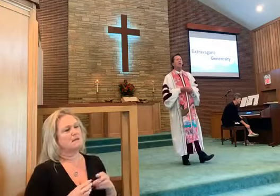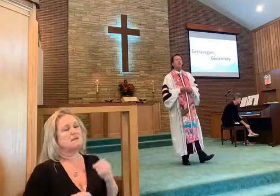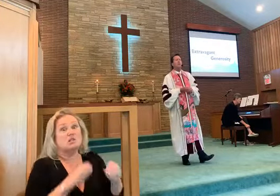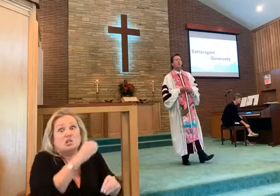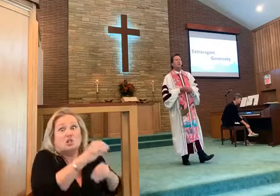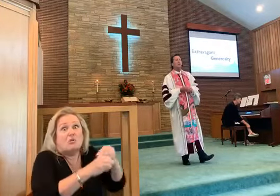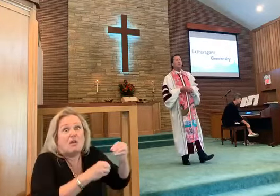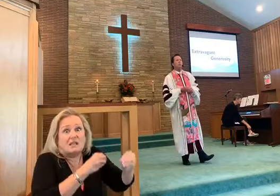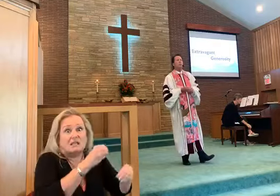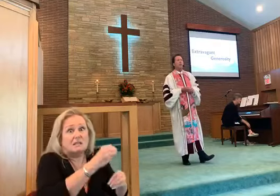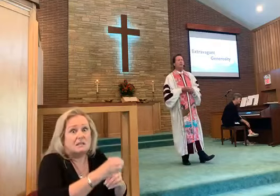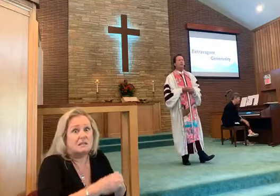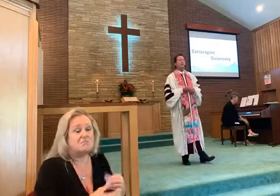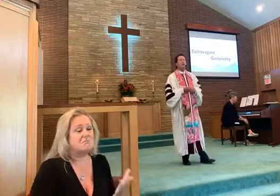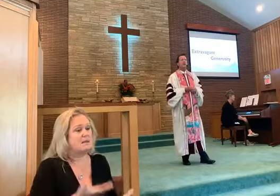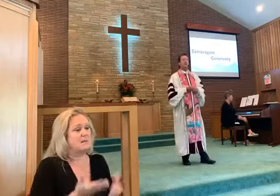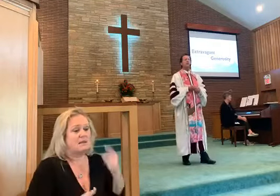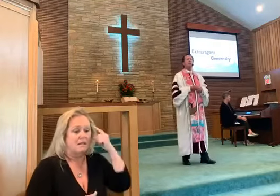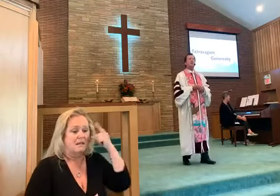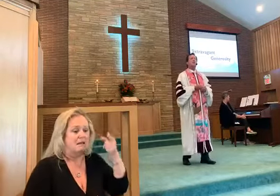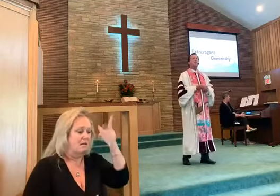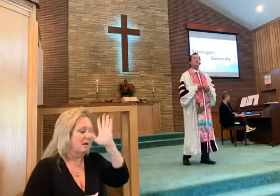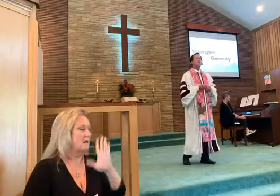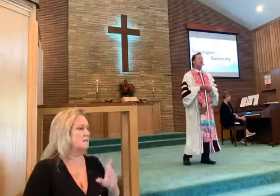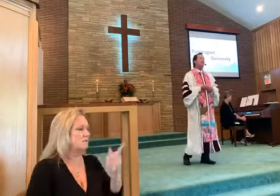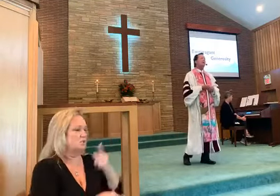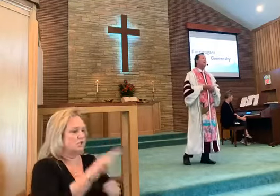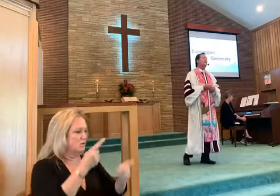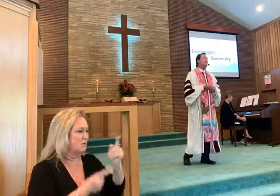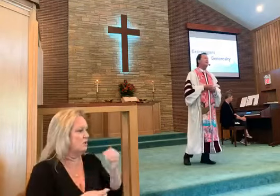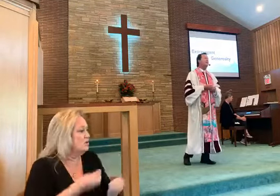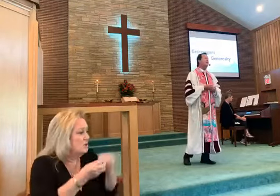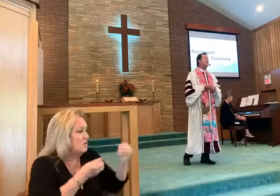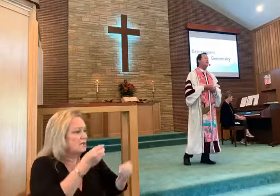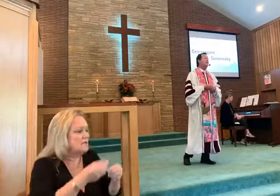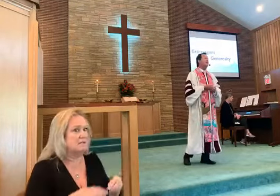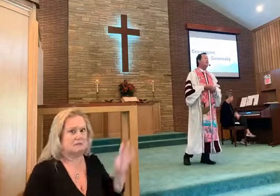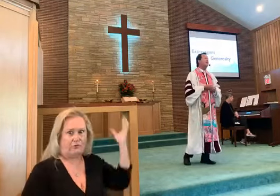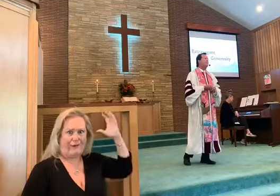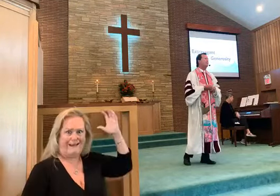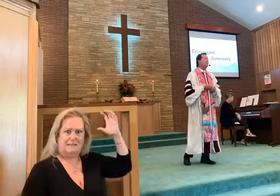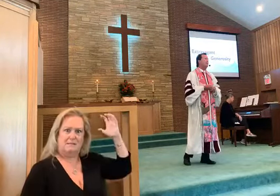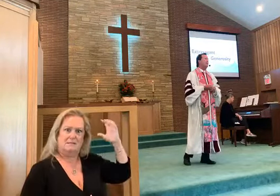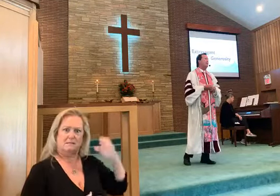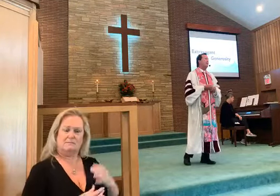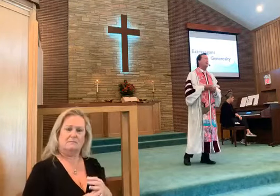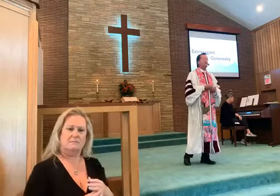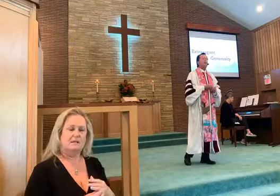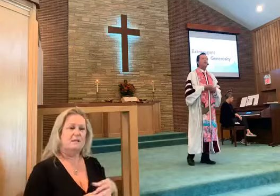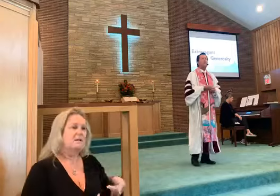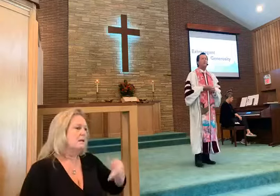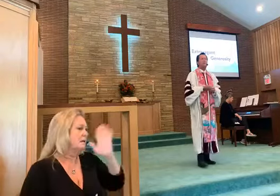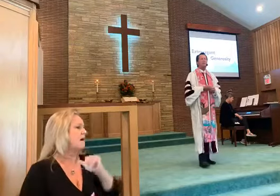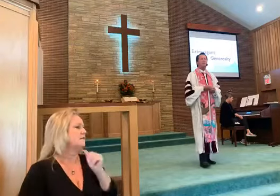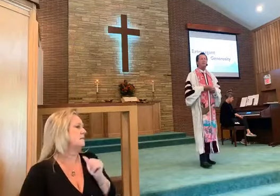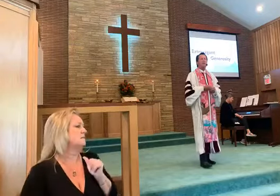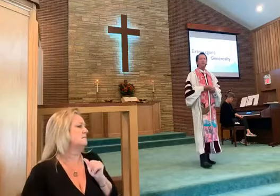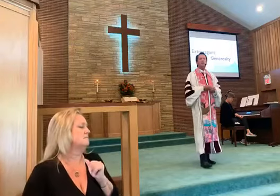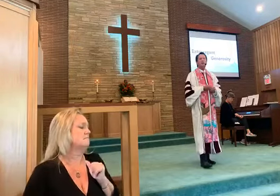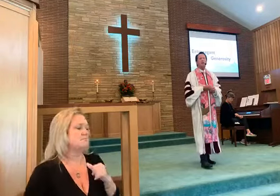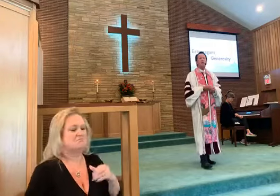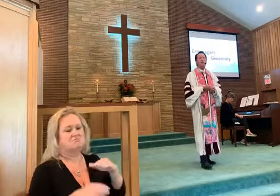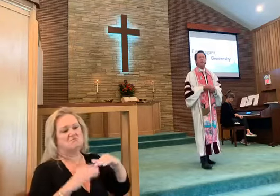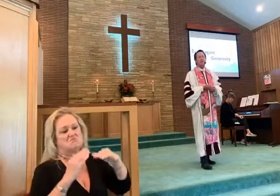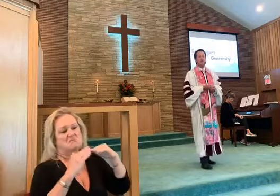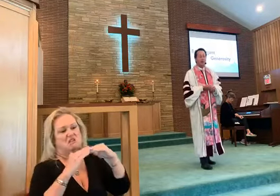generosity, we might think that God's generosity is a little bit crazy. God doesn't